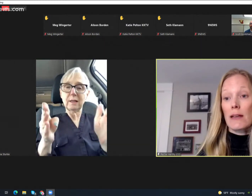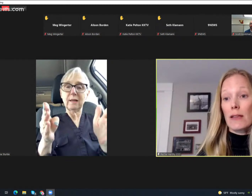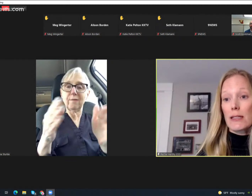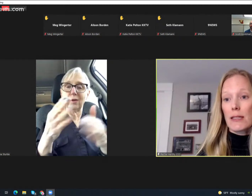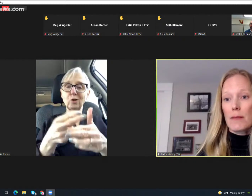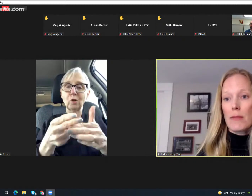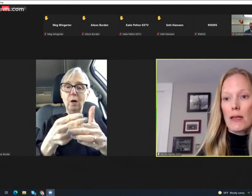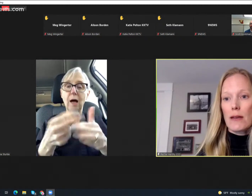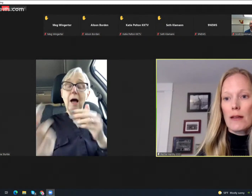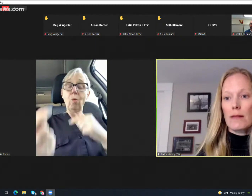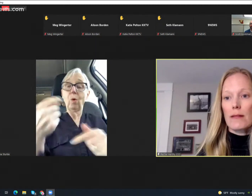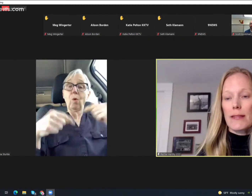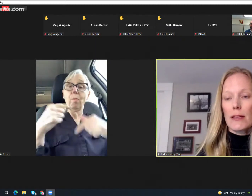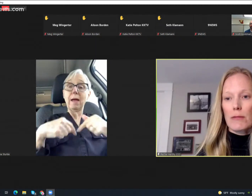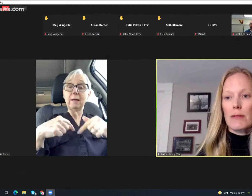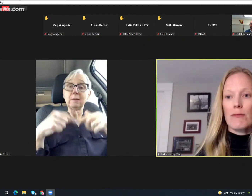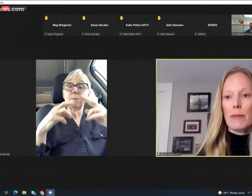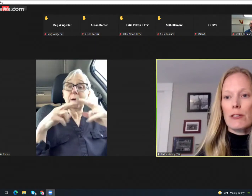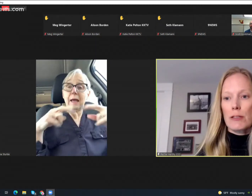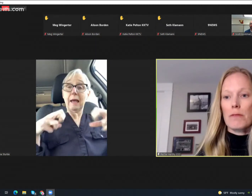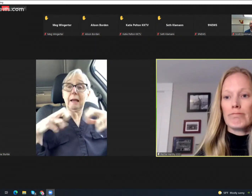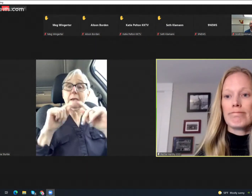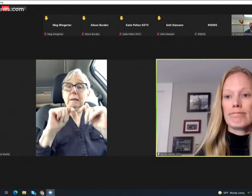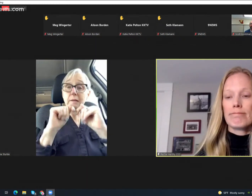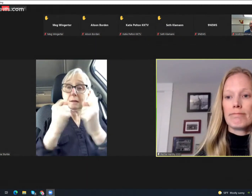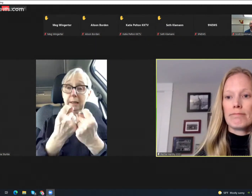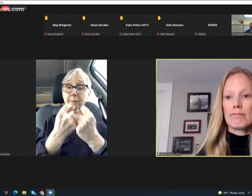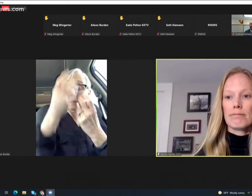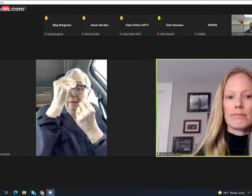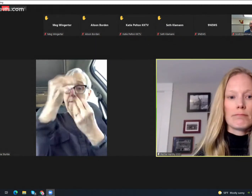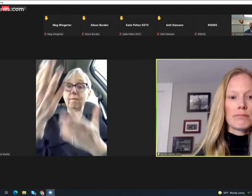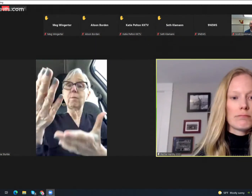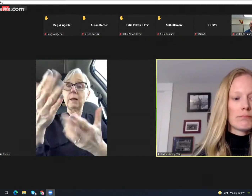back to my analytic team and get that information to you.